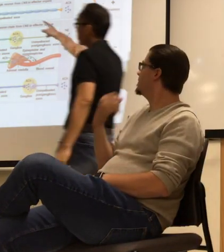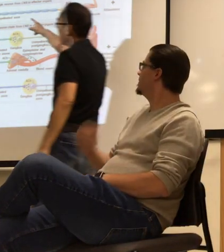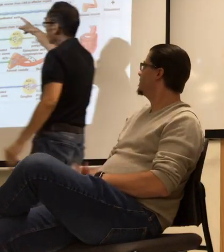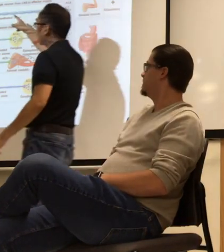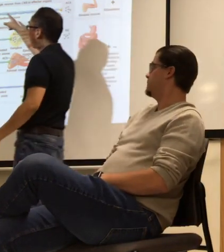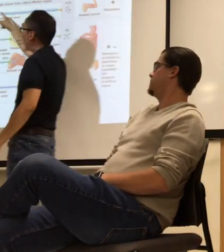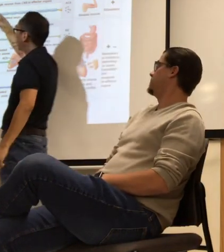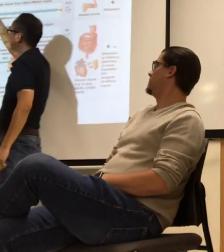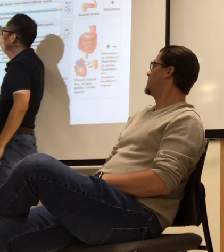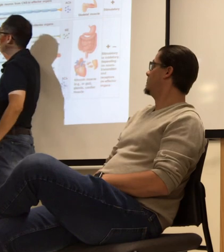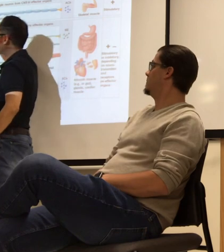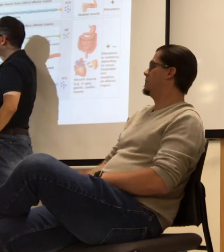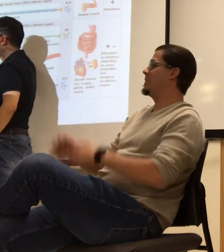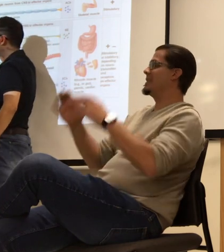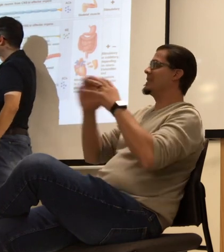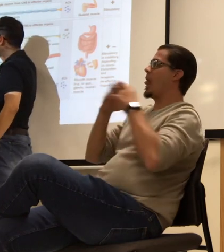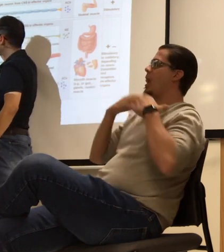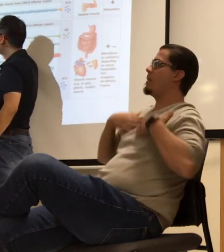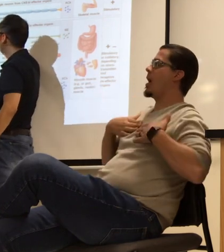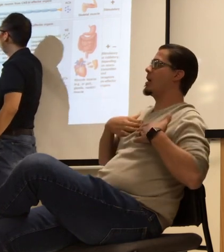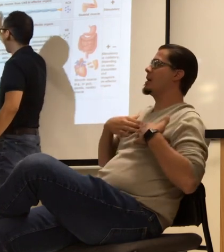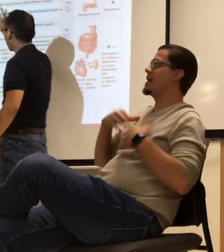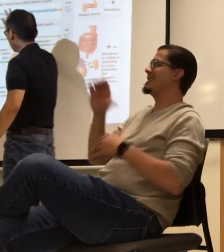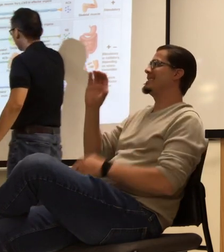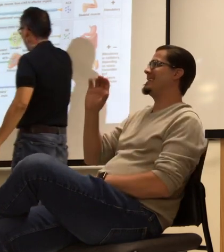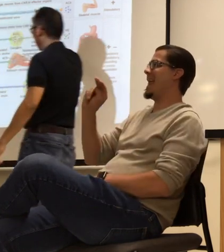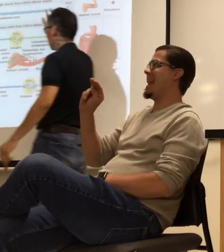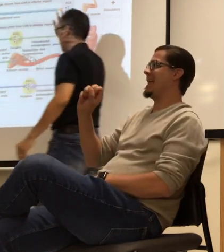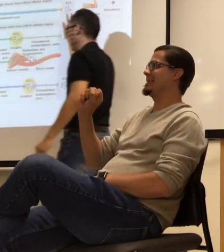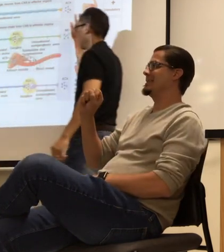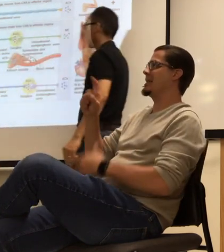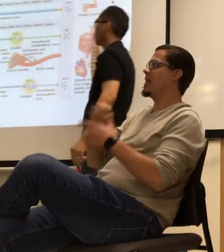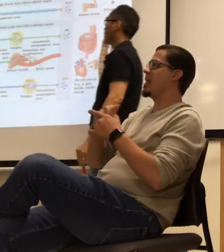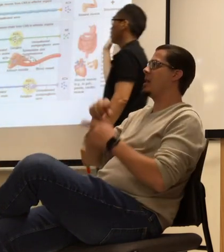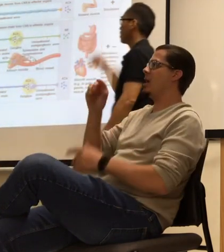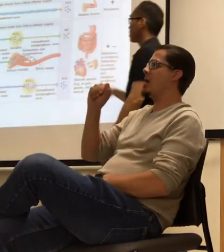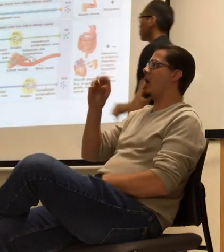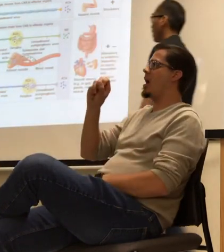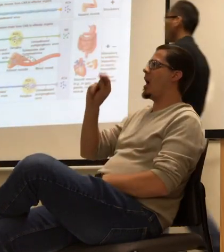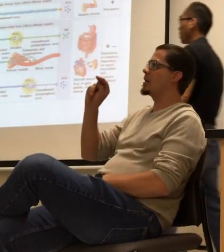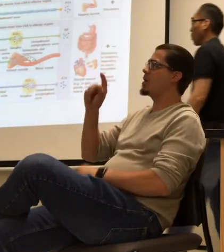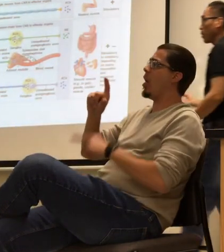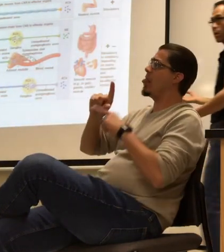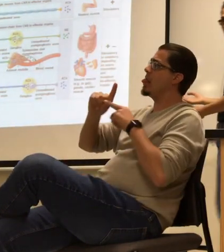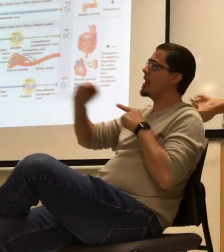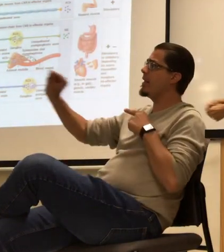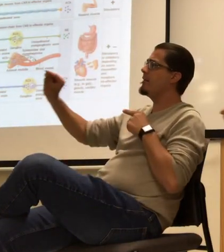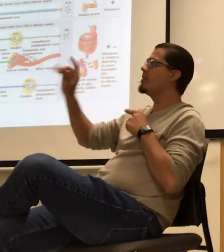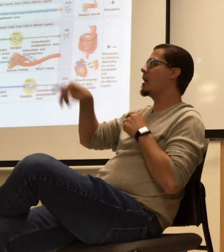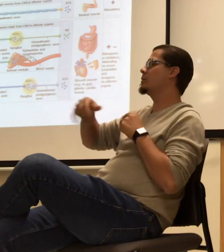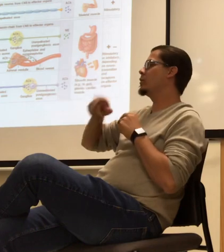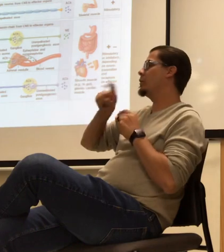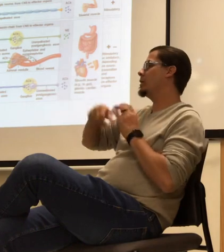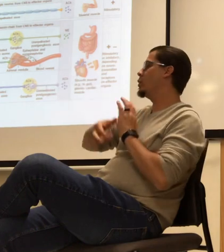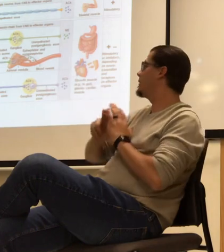up there it says, cell bodies and central nervous system. And then the axons kind of leave, and this is kind of what I want to go